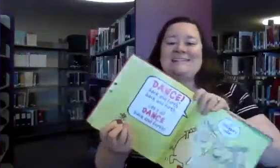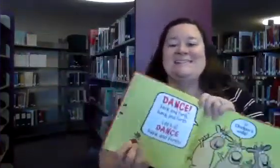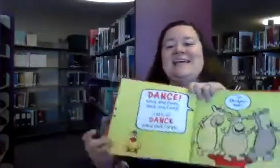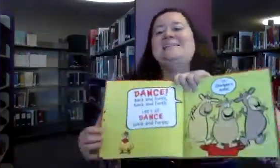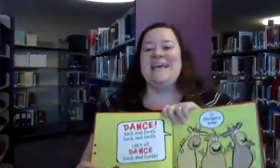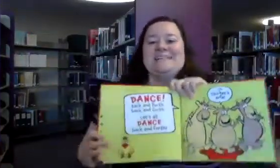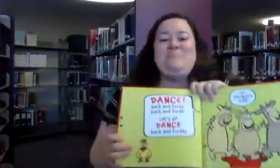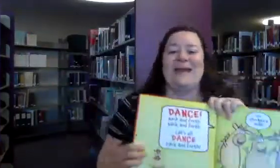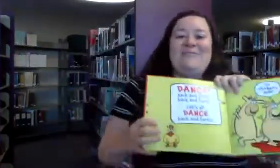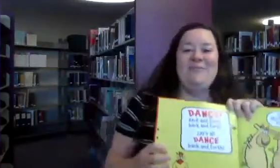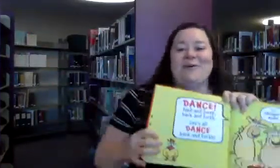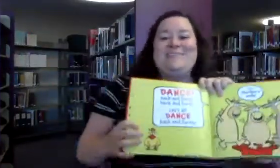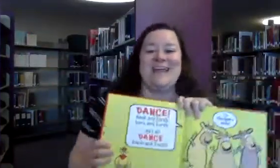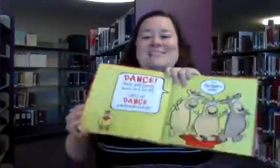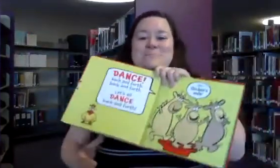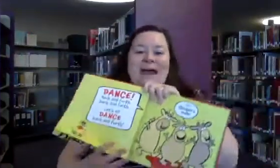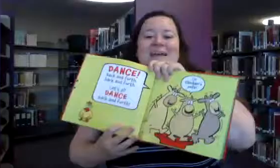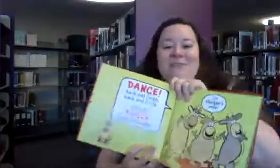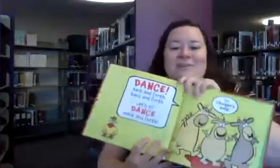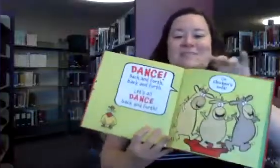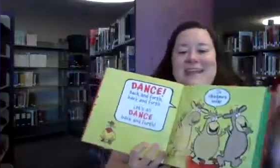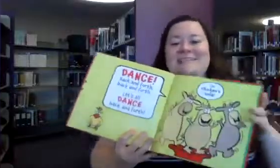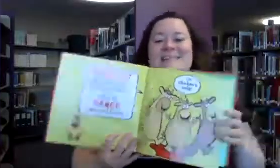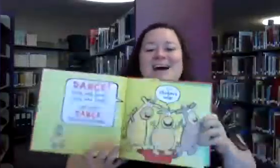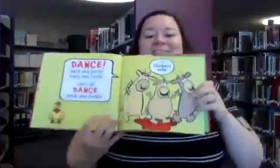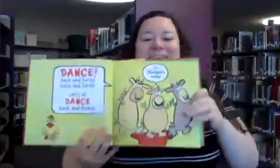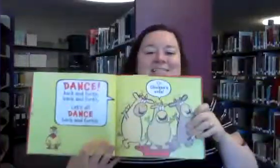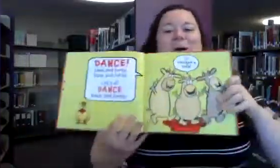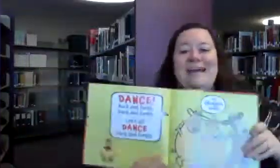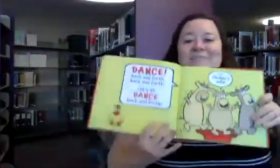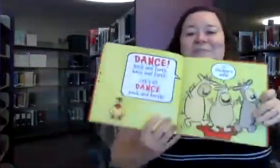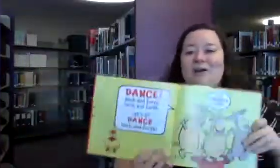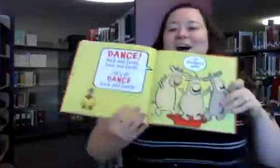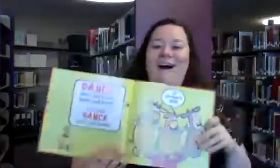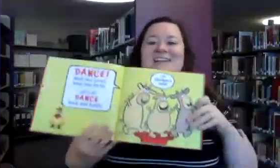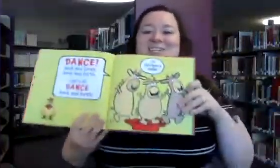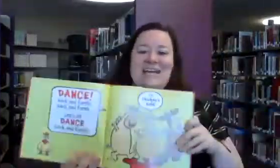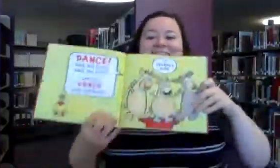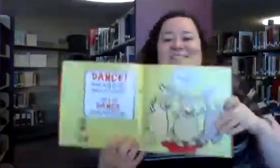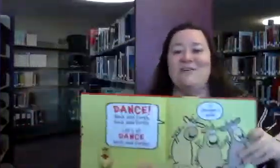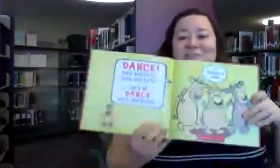dance. Dance back and forth, dance back and forth. Let's all dance back and forth on Chicken